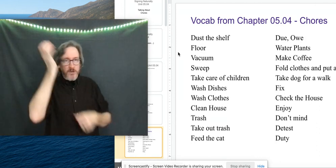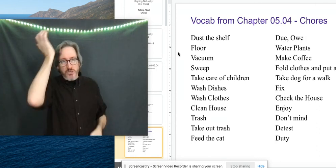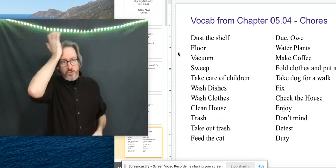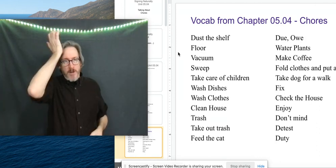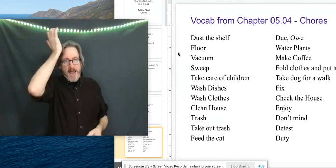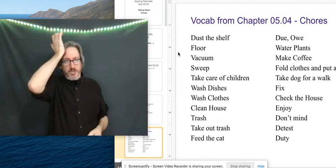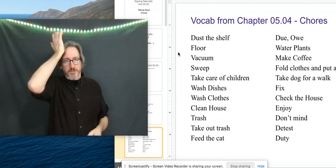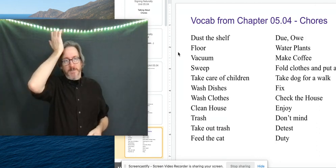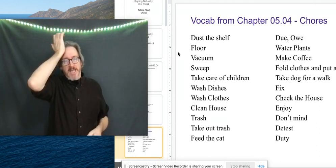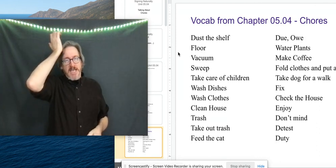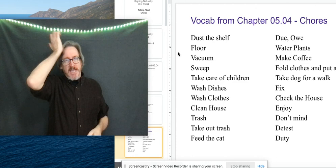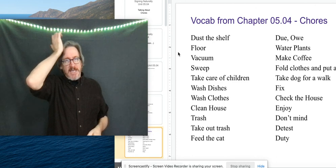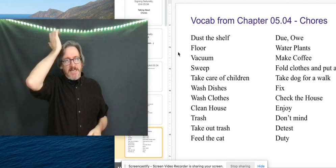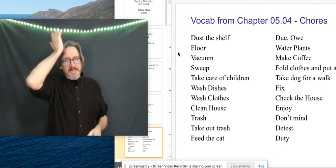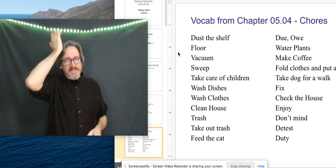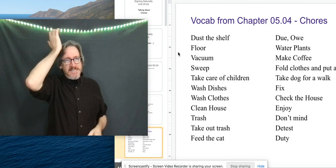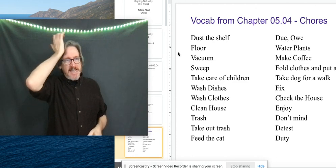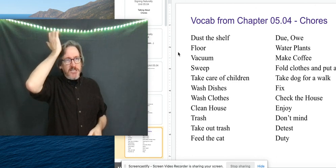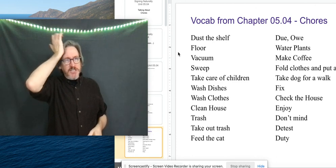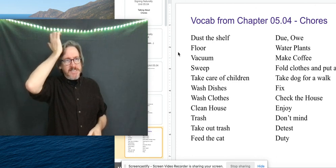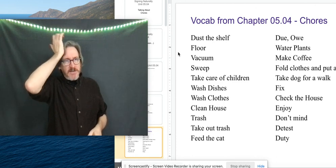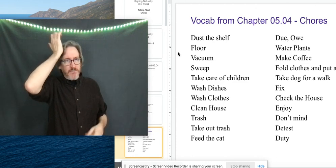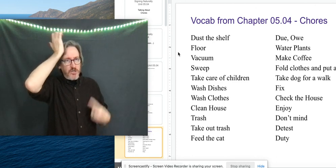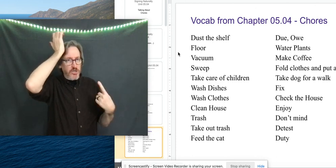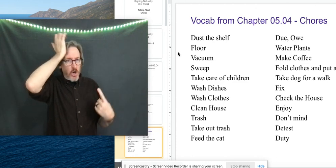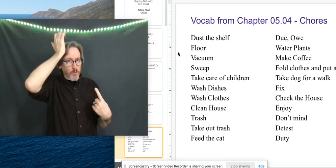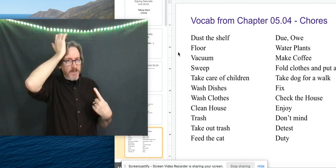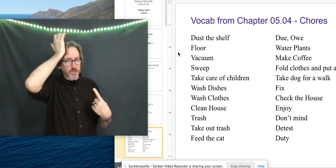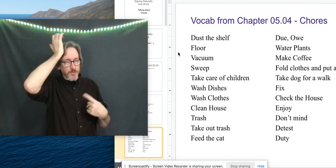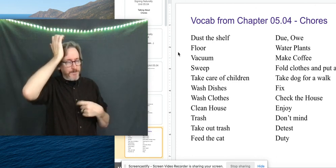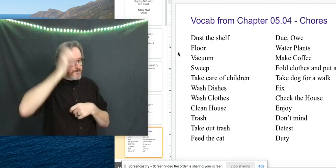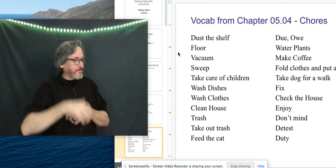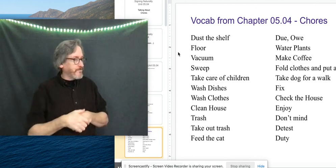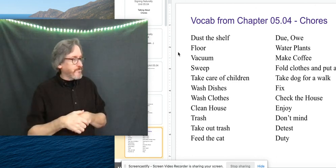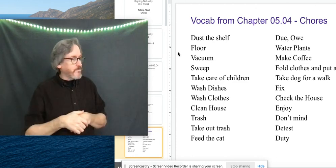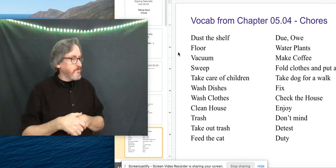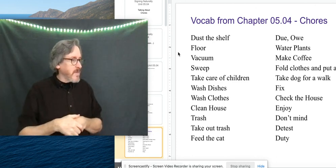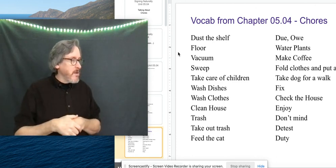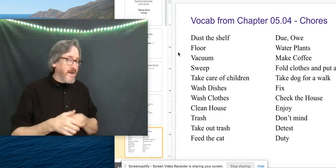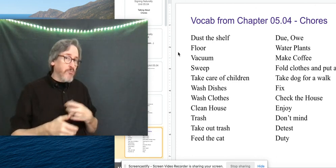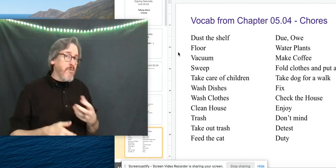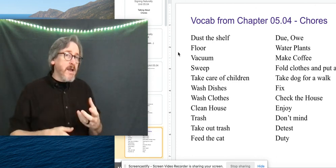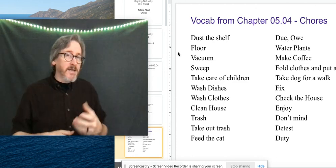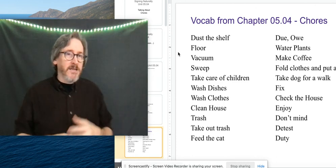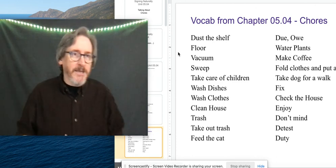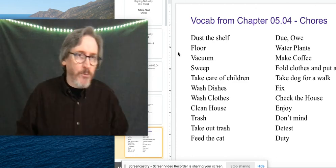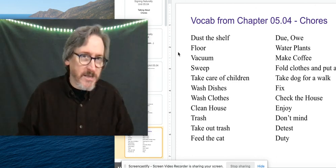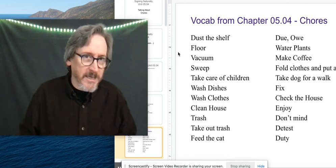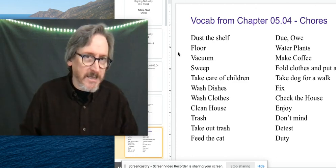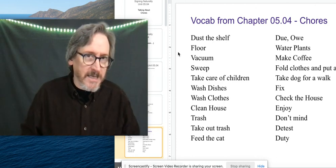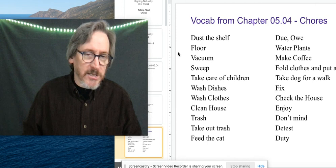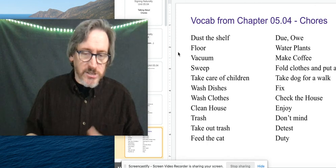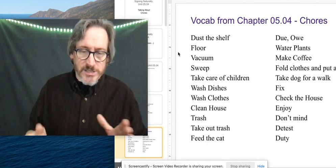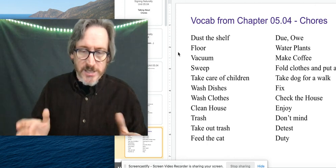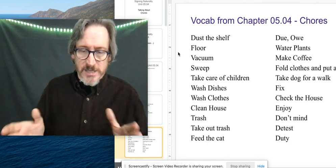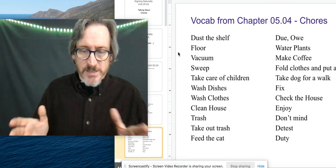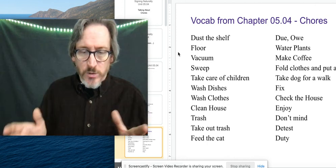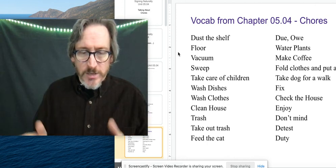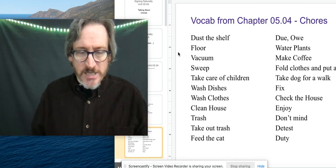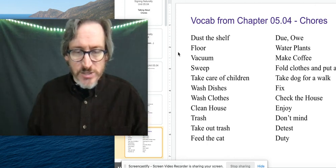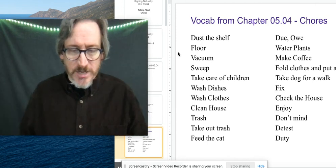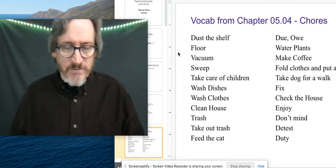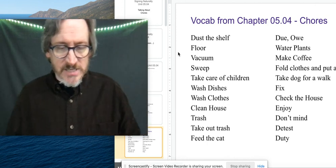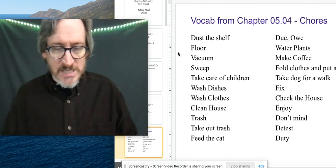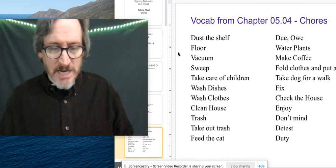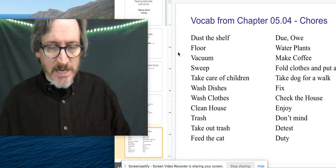and there's trash. This is actually a sign for garbage. But ironically, we think that there's somewhere